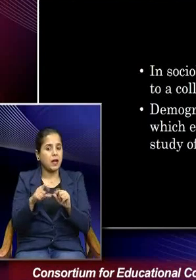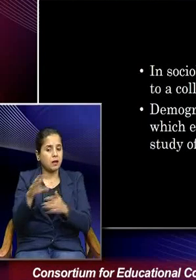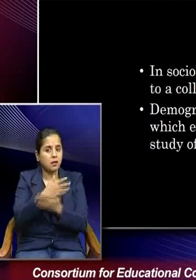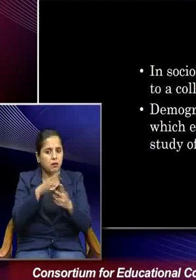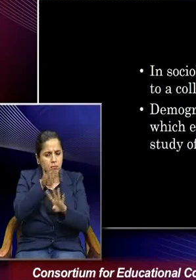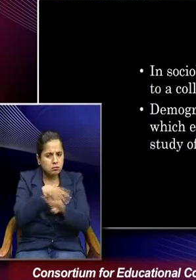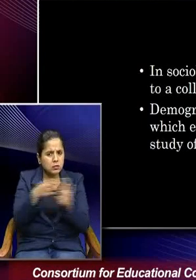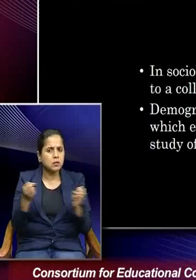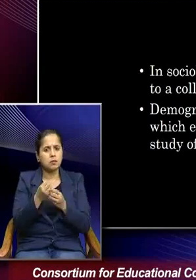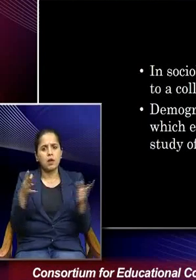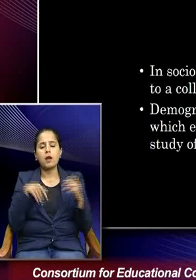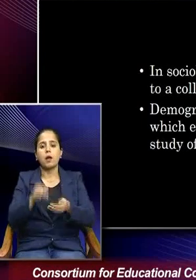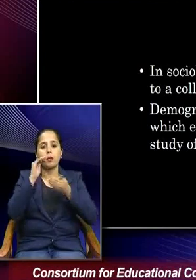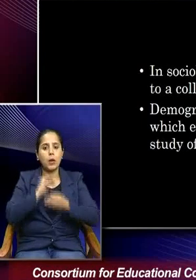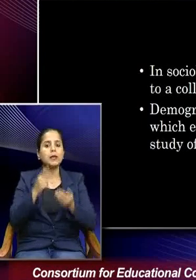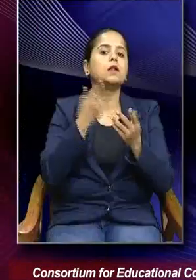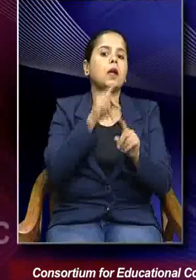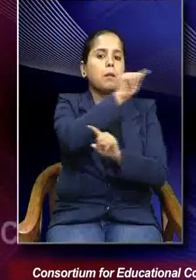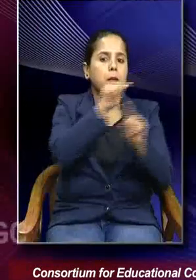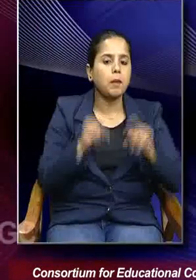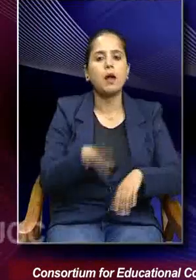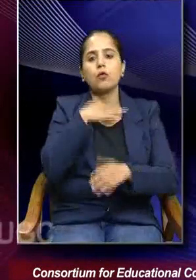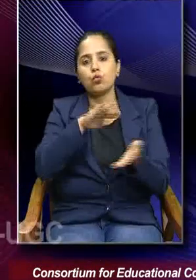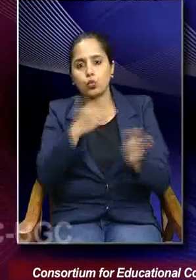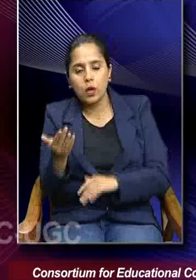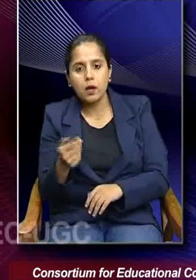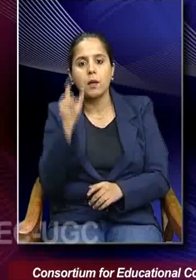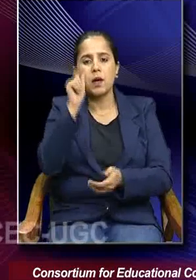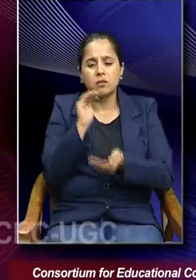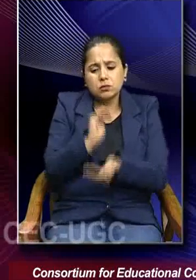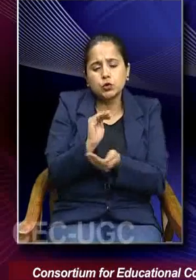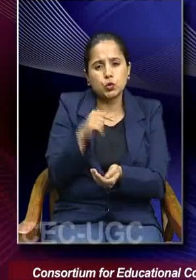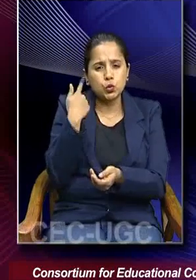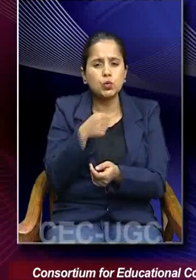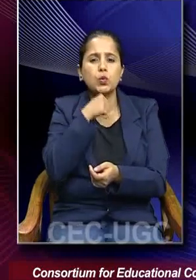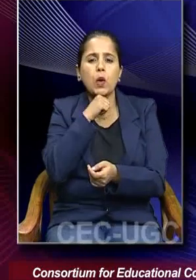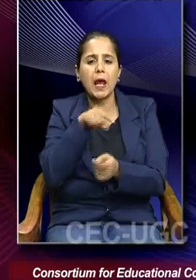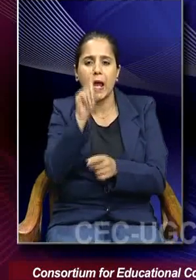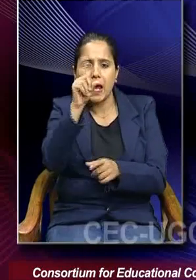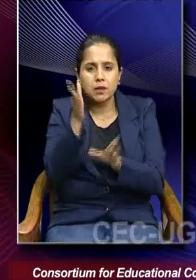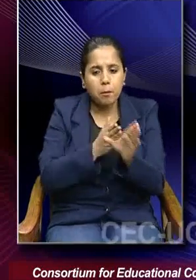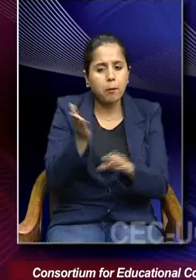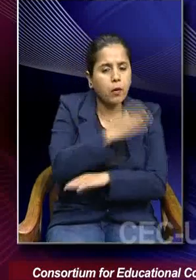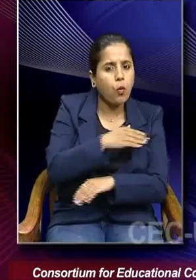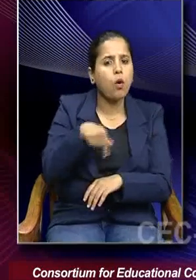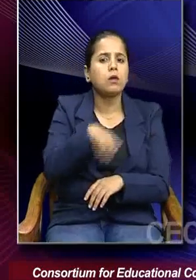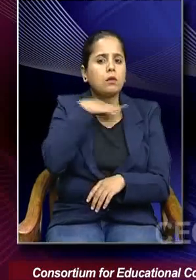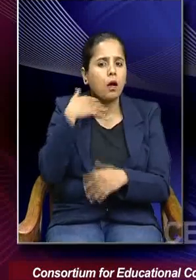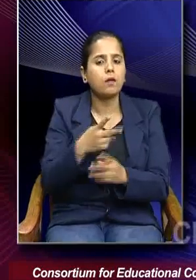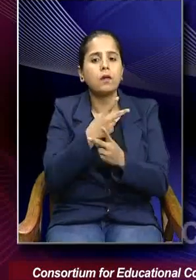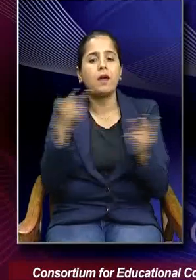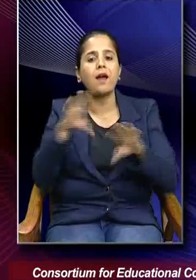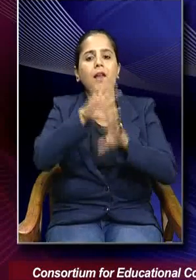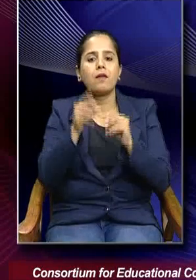birth rate, death rate, mortality rate, infant mortality rate, maternal mortality rate. These are all part